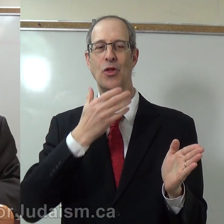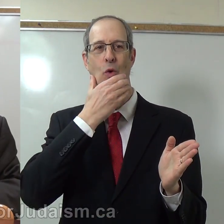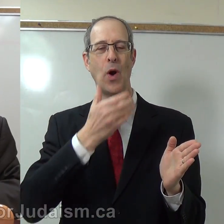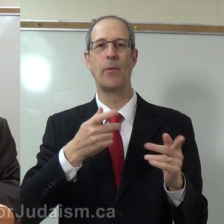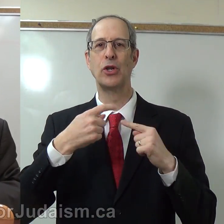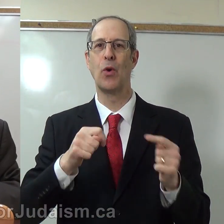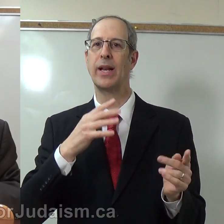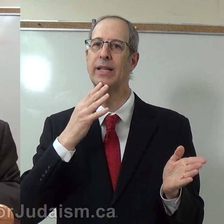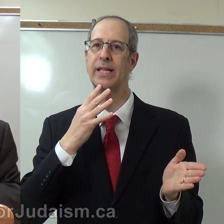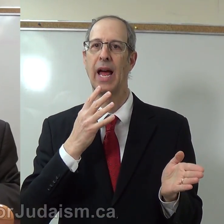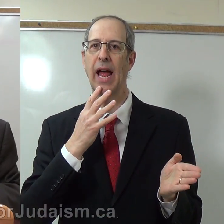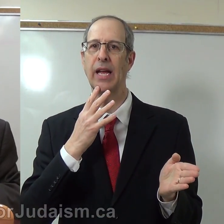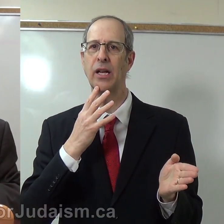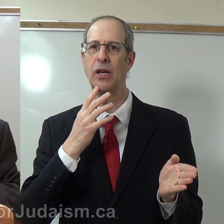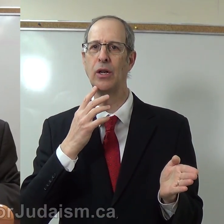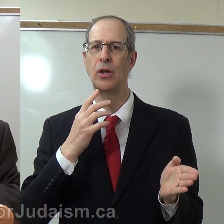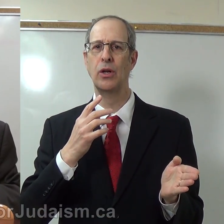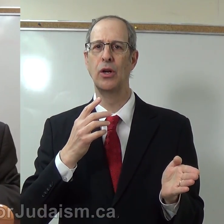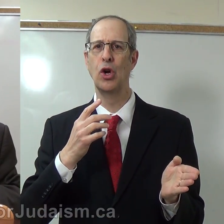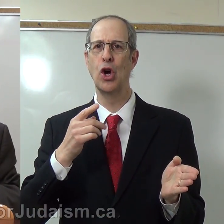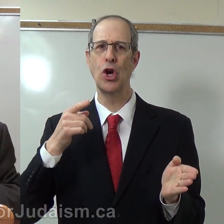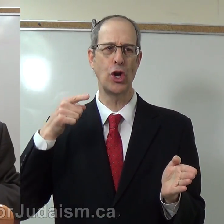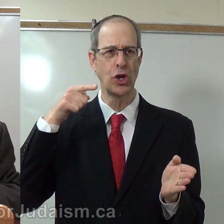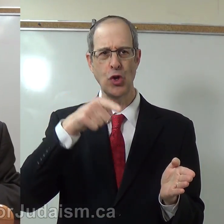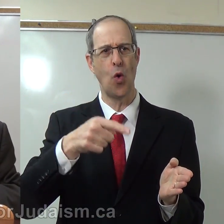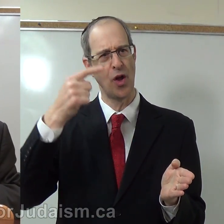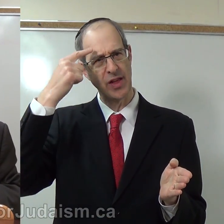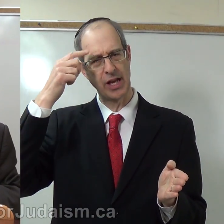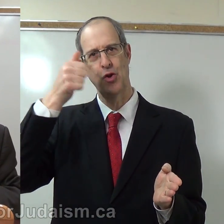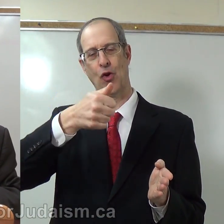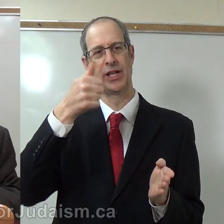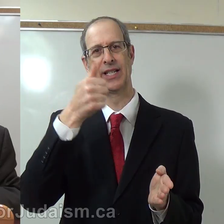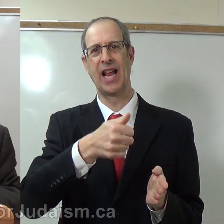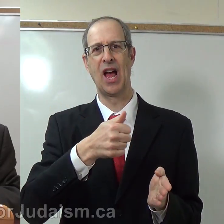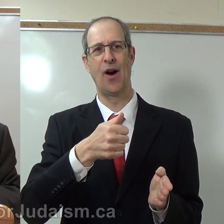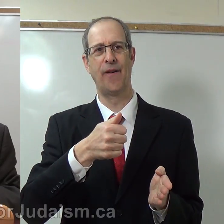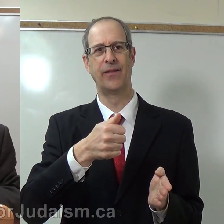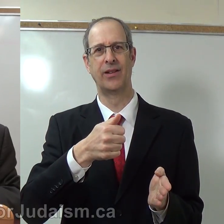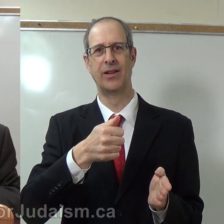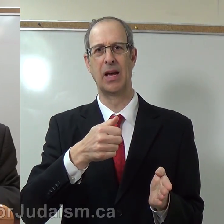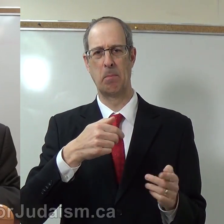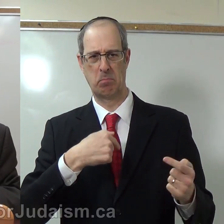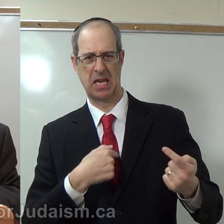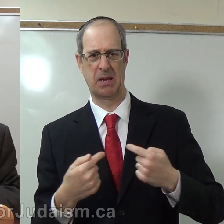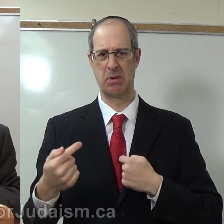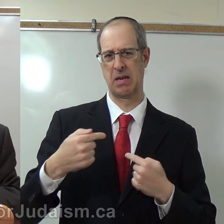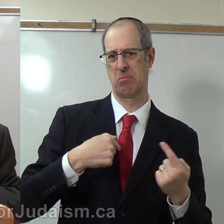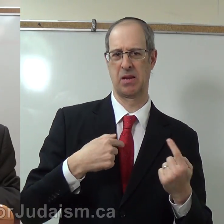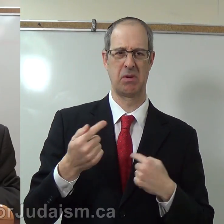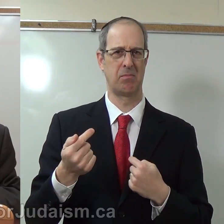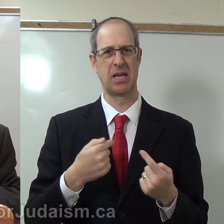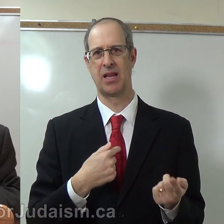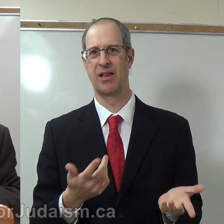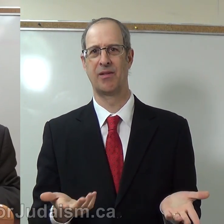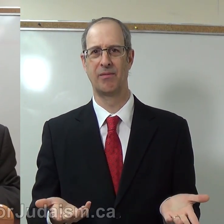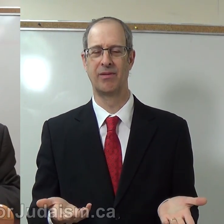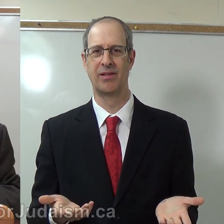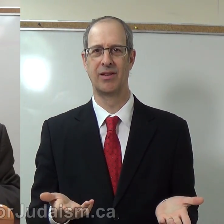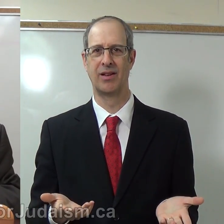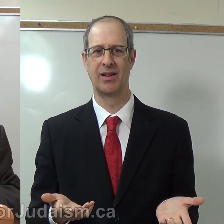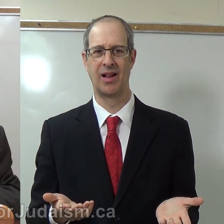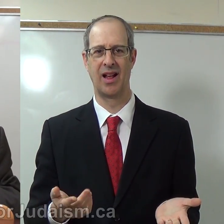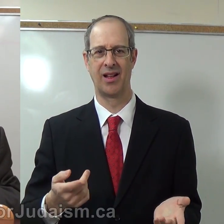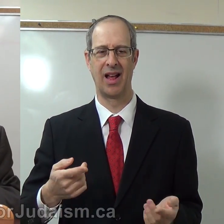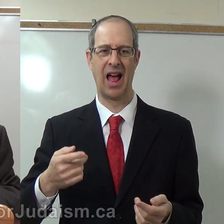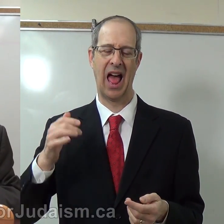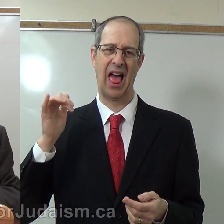was trying to say only thought about himself it was only me me me me and such